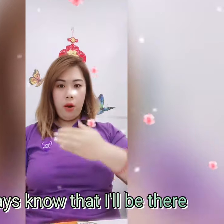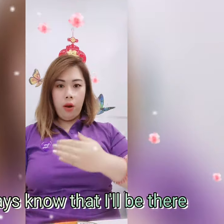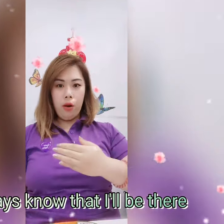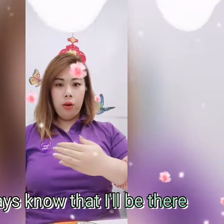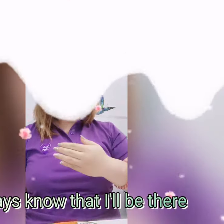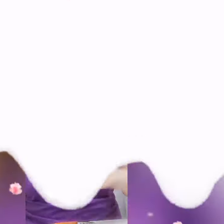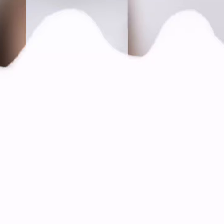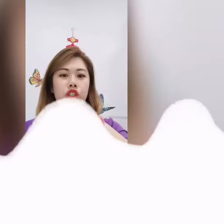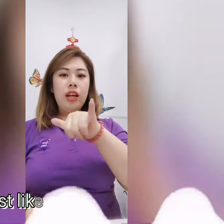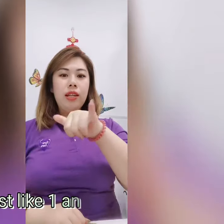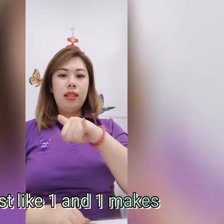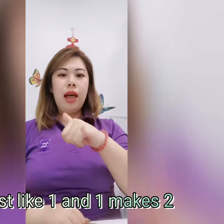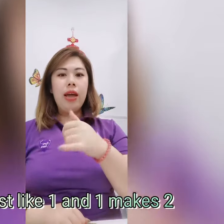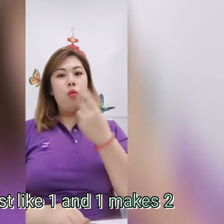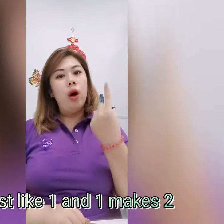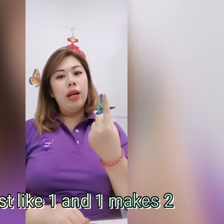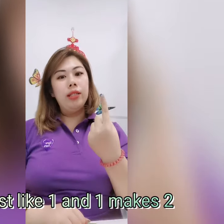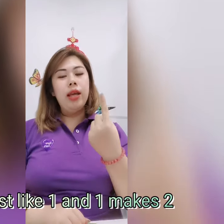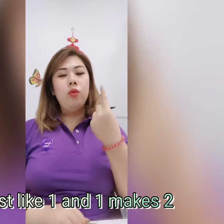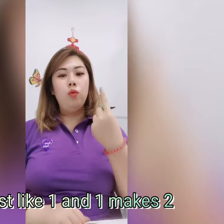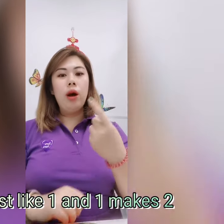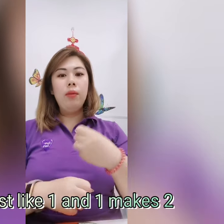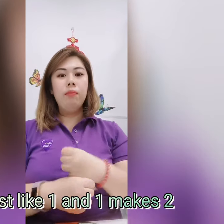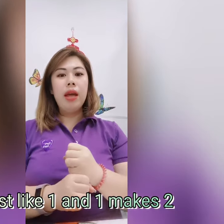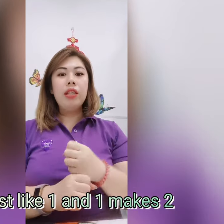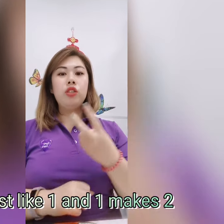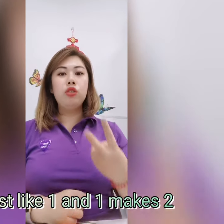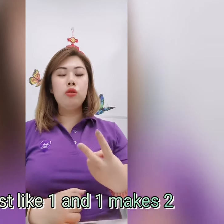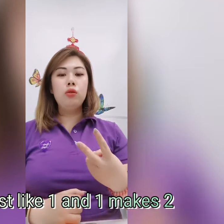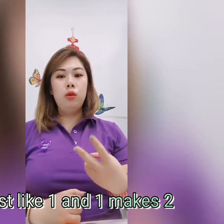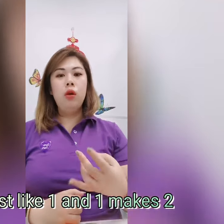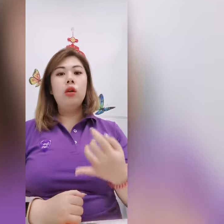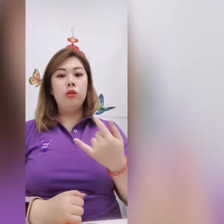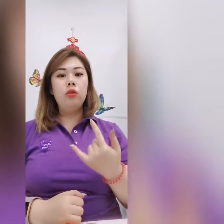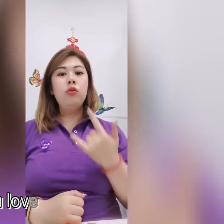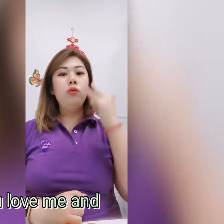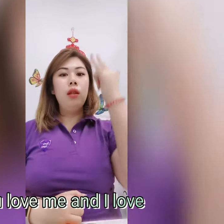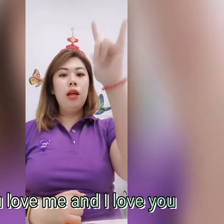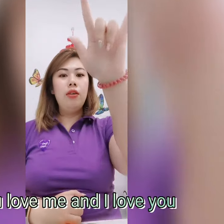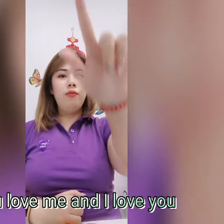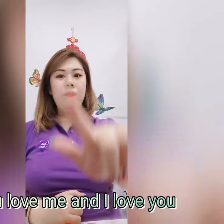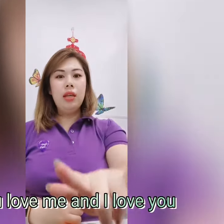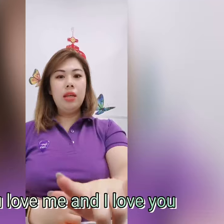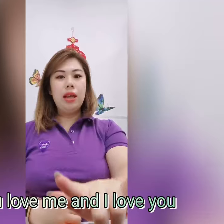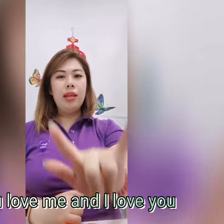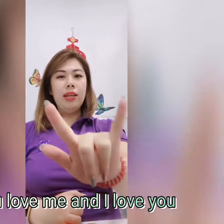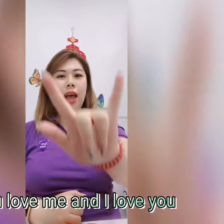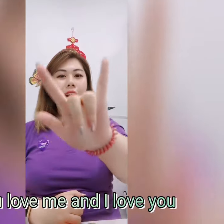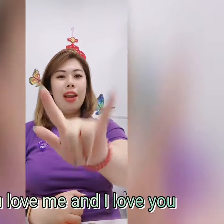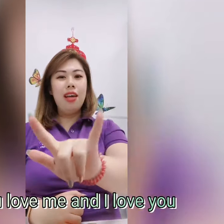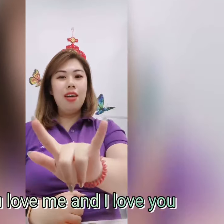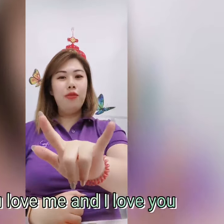there. Just like one and one makes two, you love me and I love